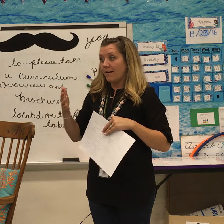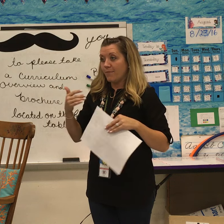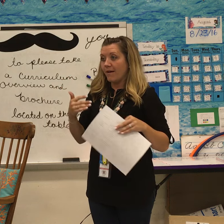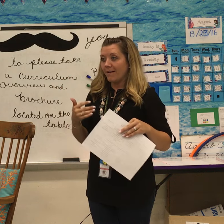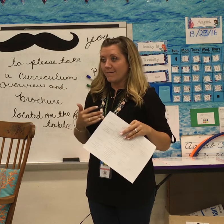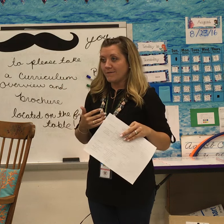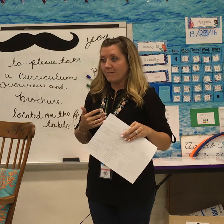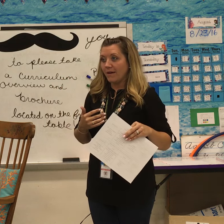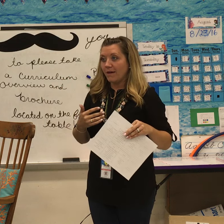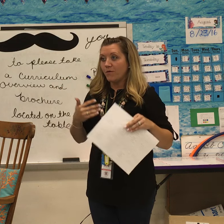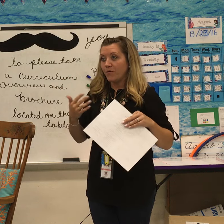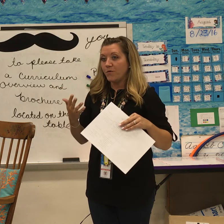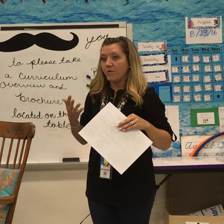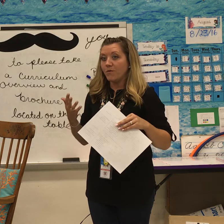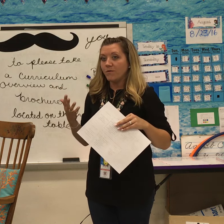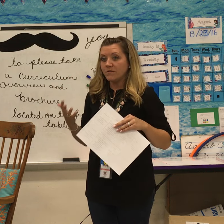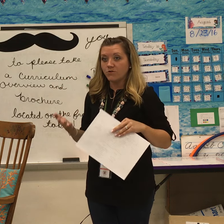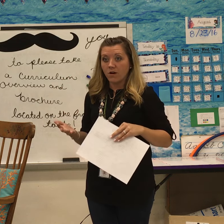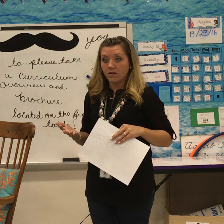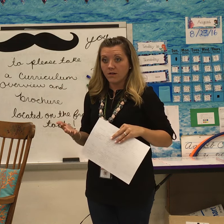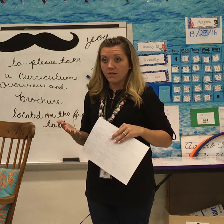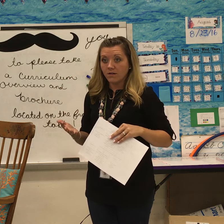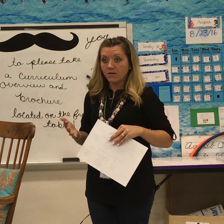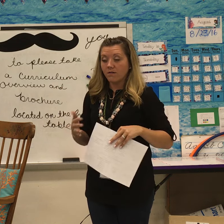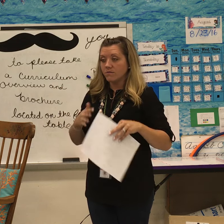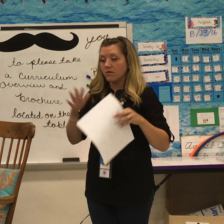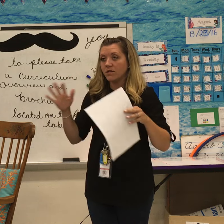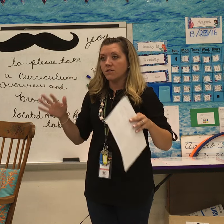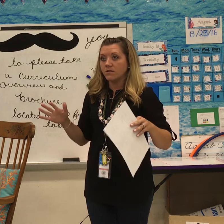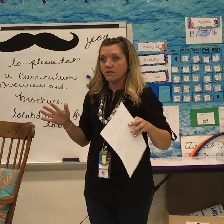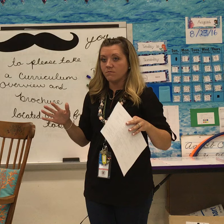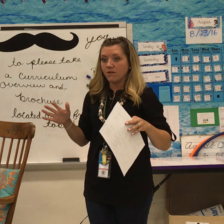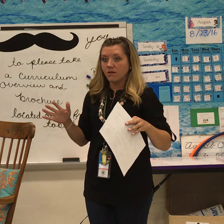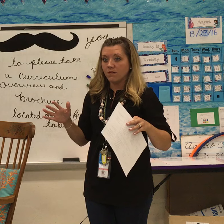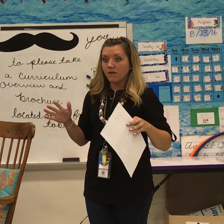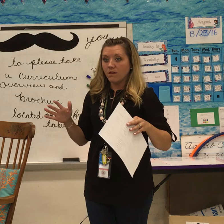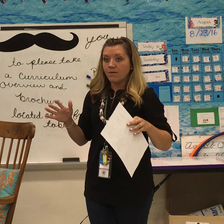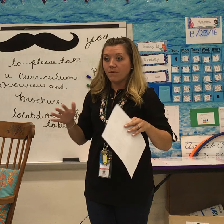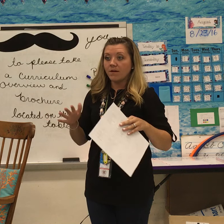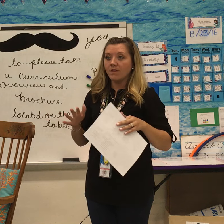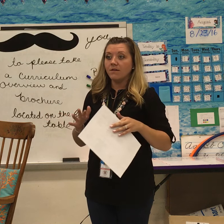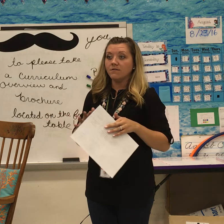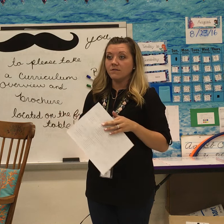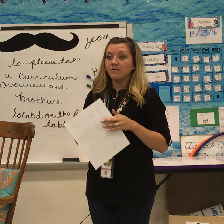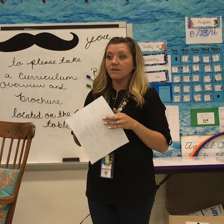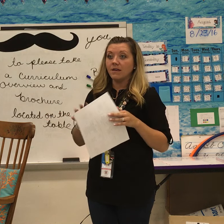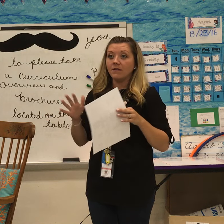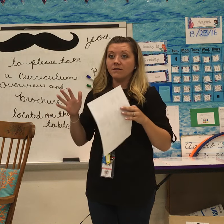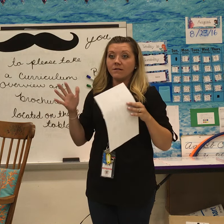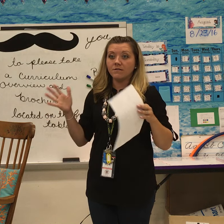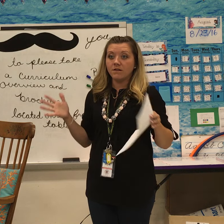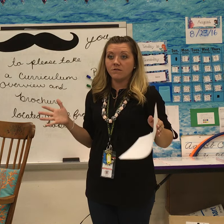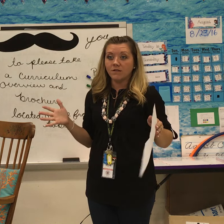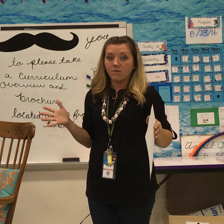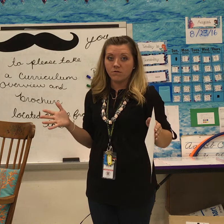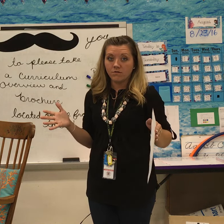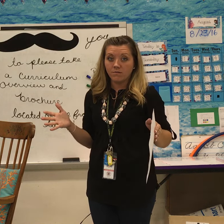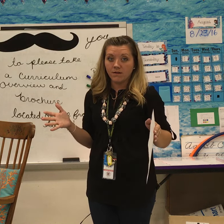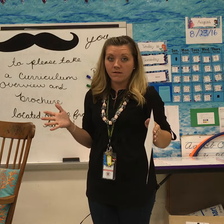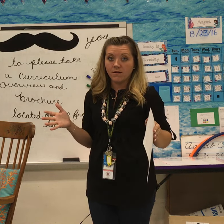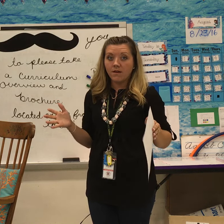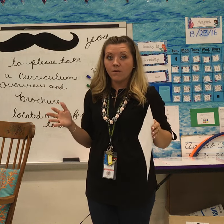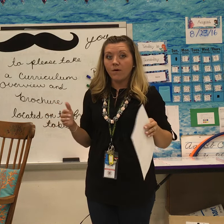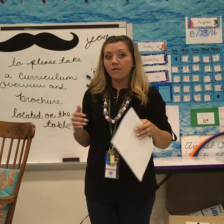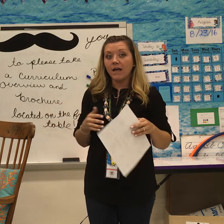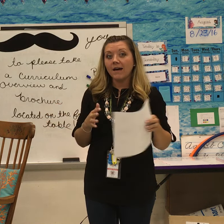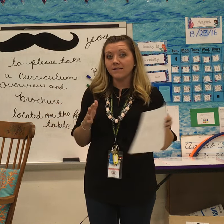I had a parent come to me who was struggling. It was all tears this week because the kid doesn't understand what they're